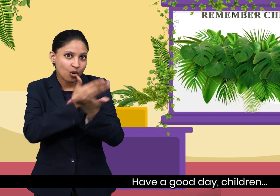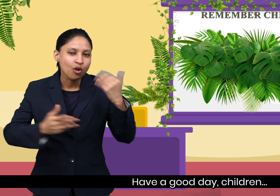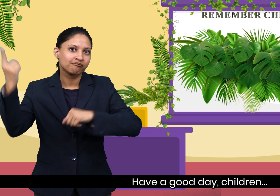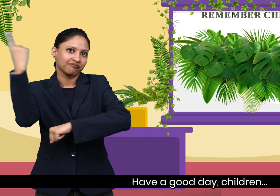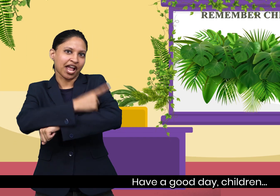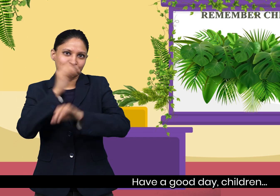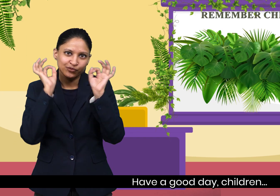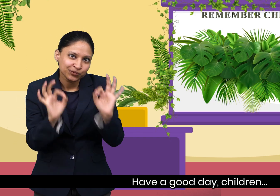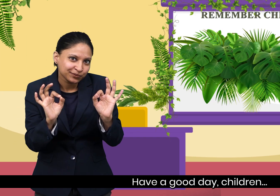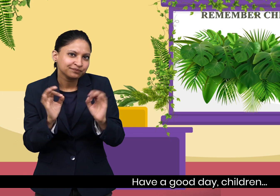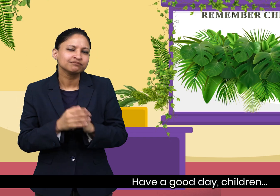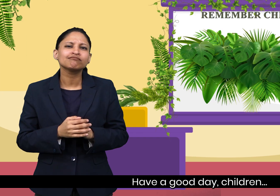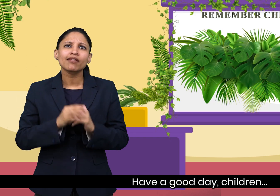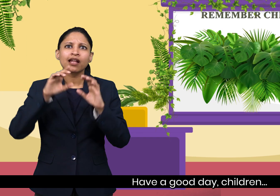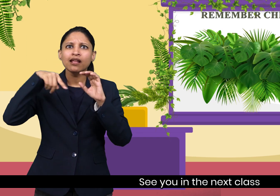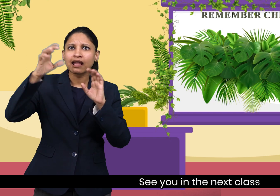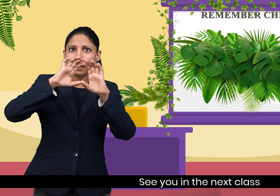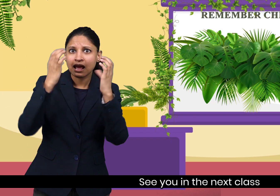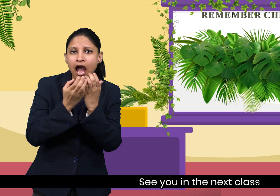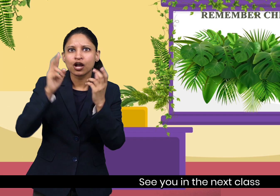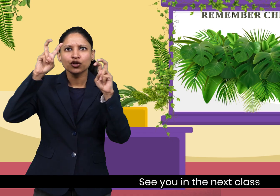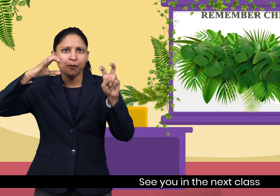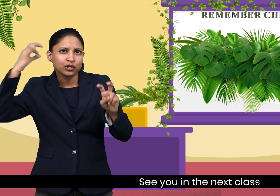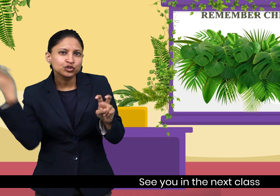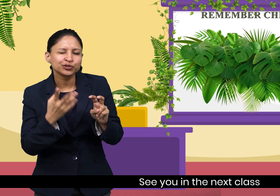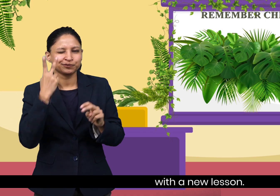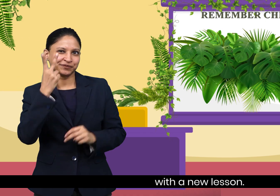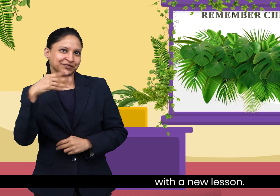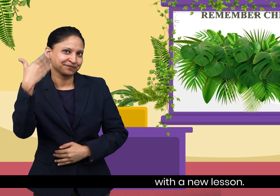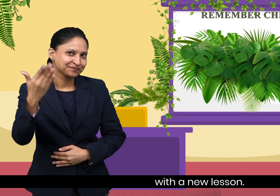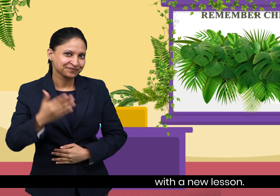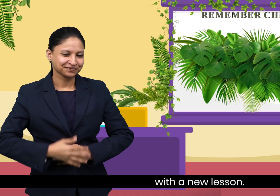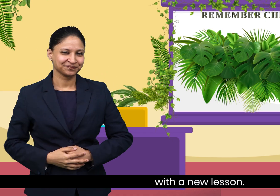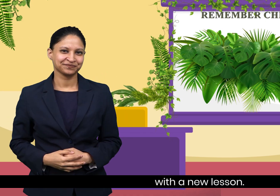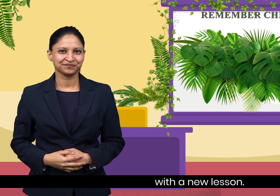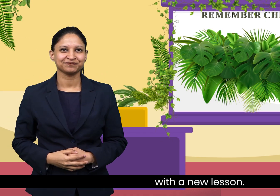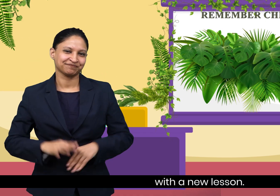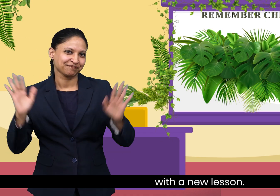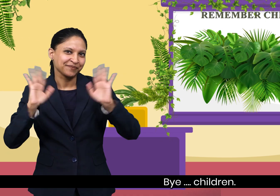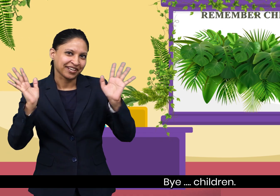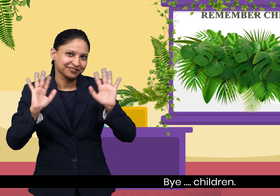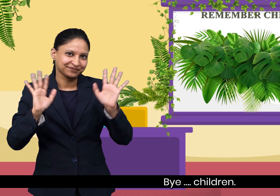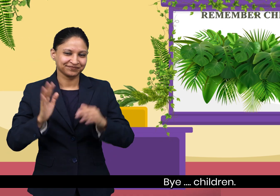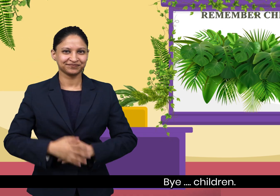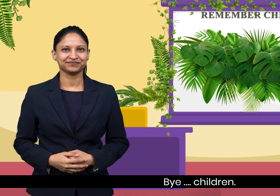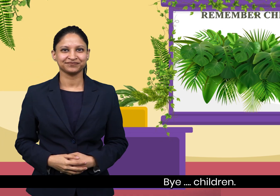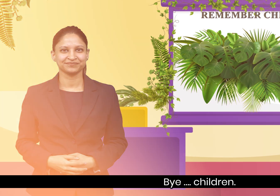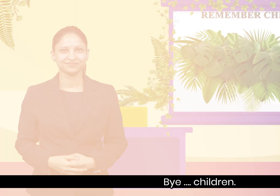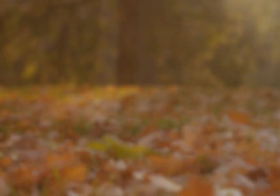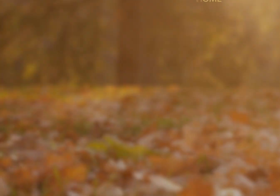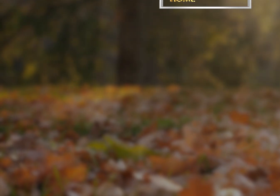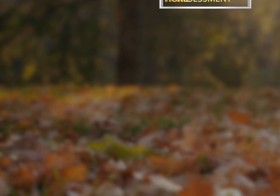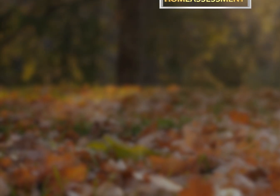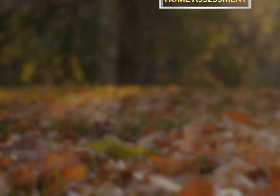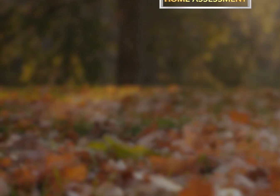Have a good day, children. See you in the next class with a new lesson. Bye, children.